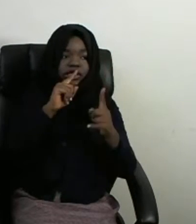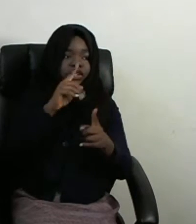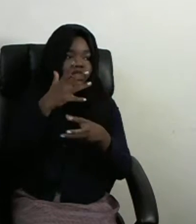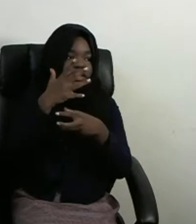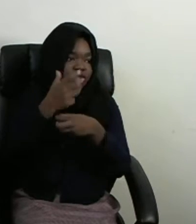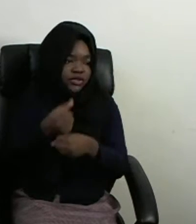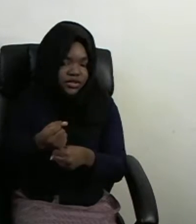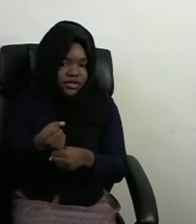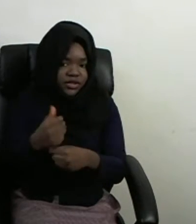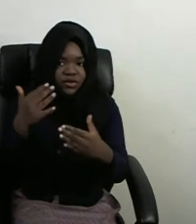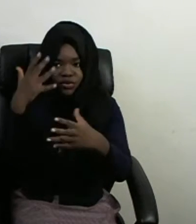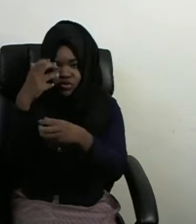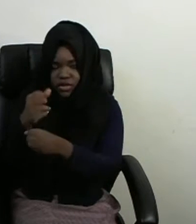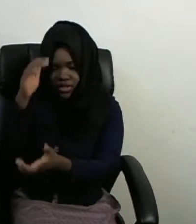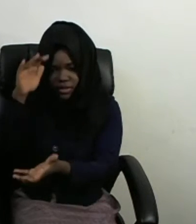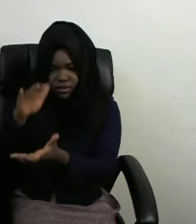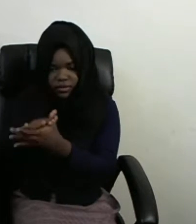of trust.